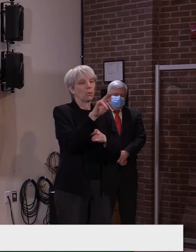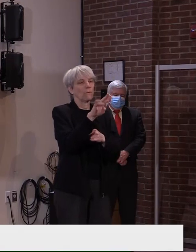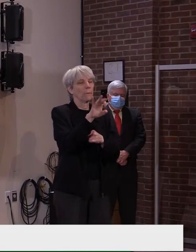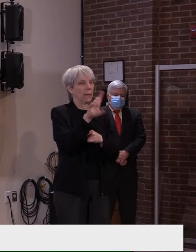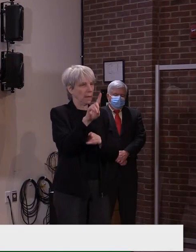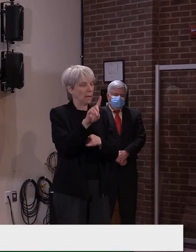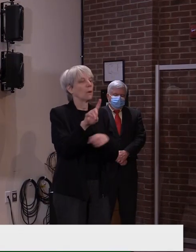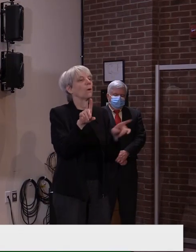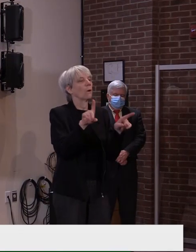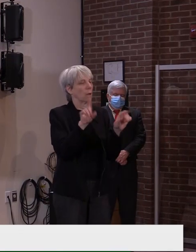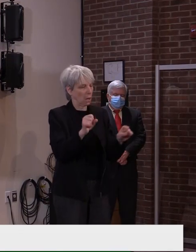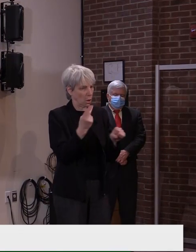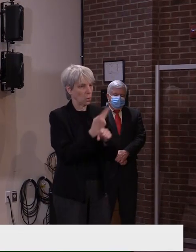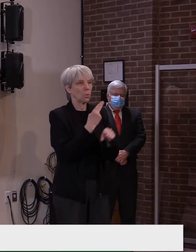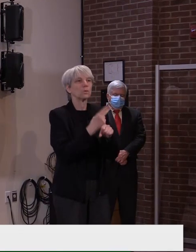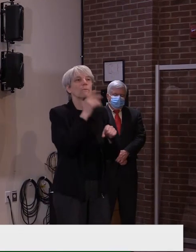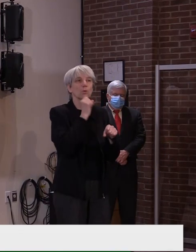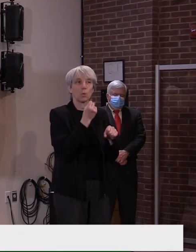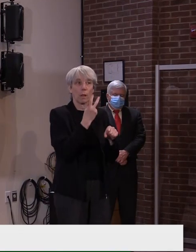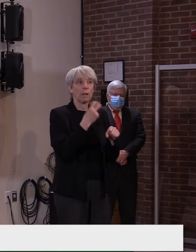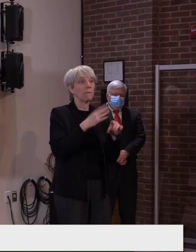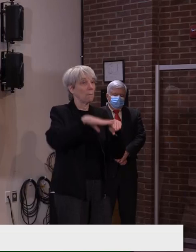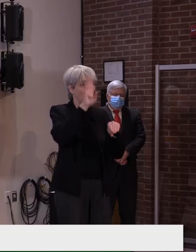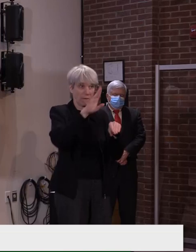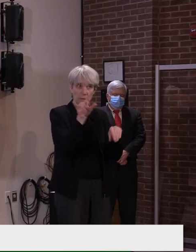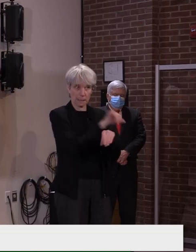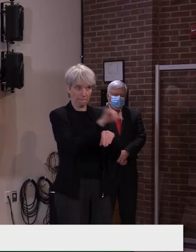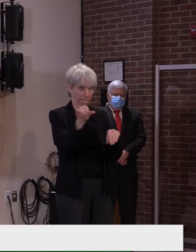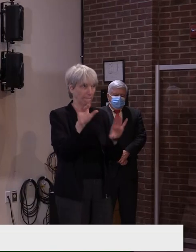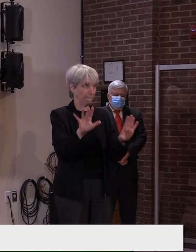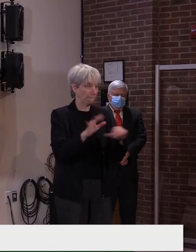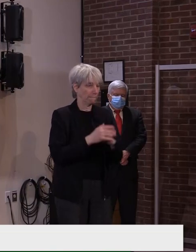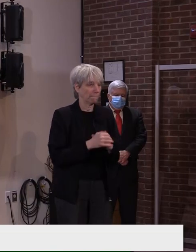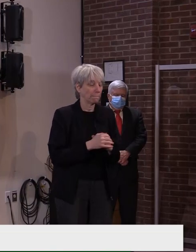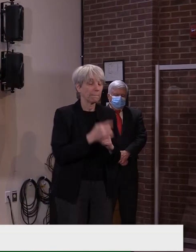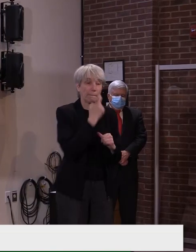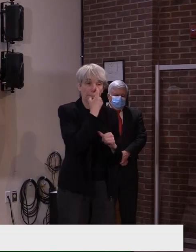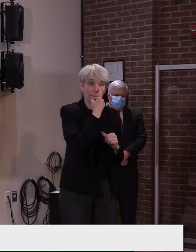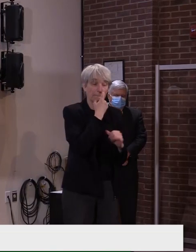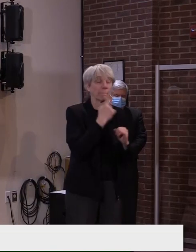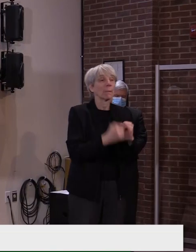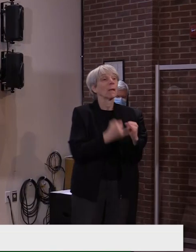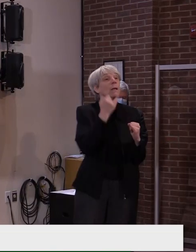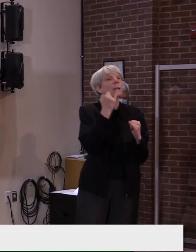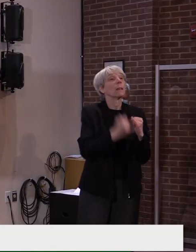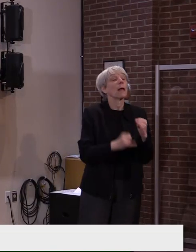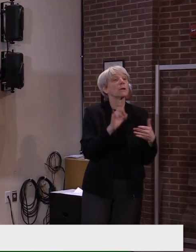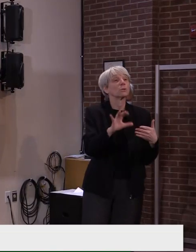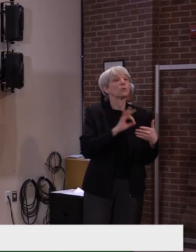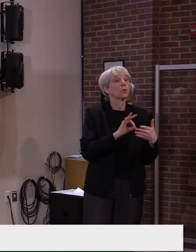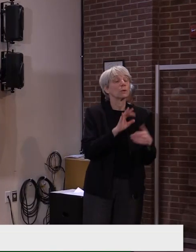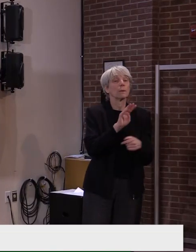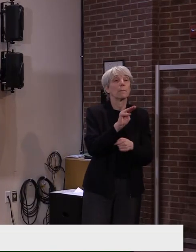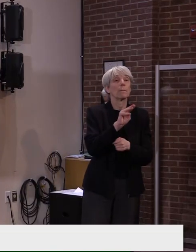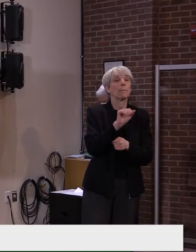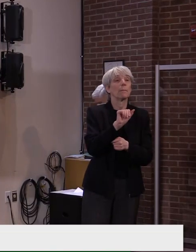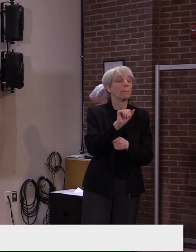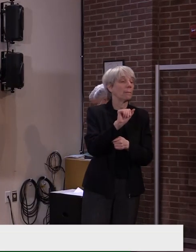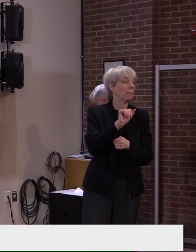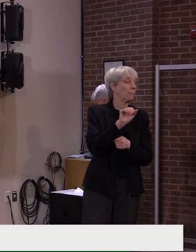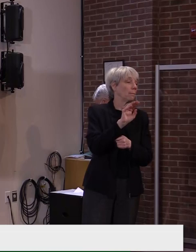That is also for ages 12 and above. The third and final choice would be